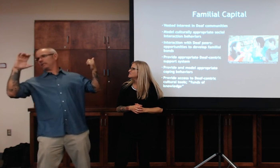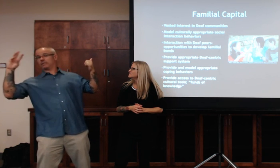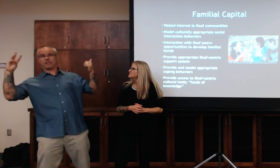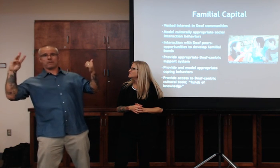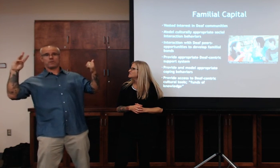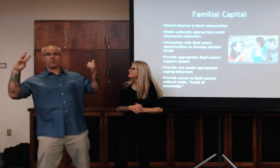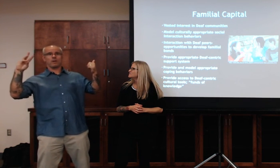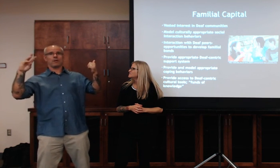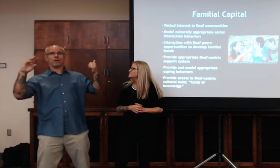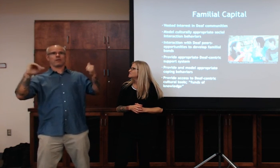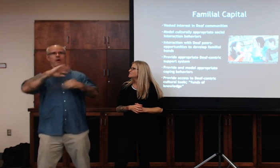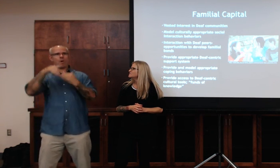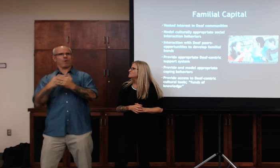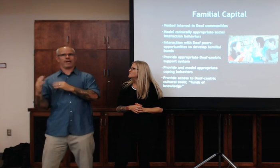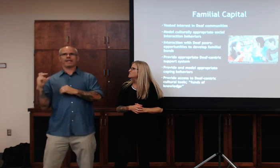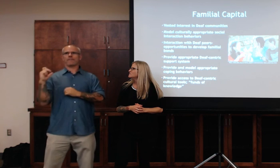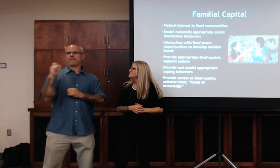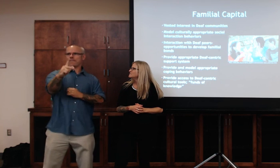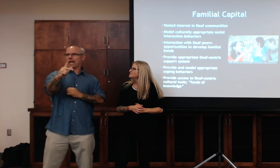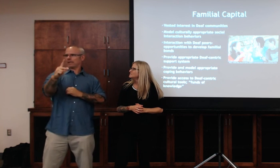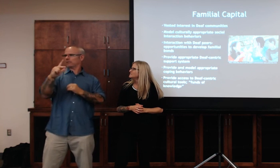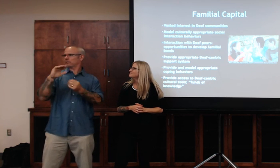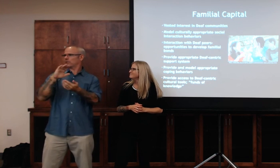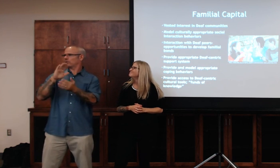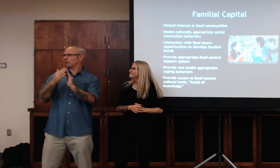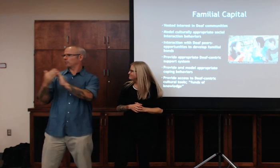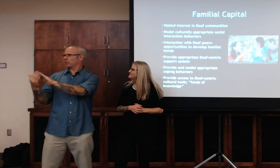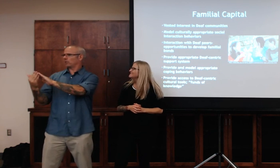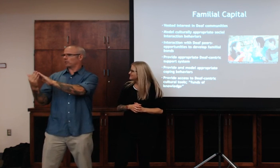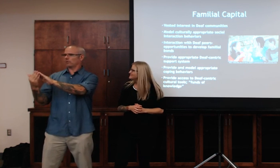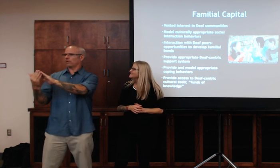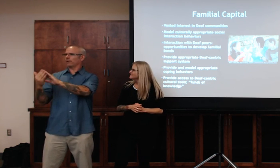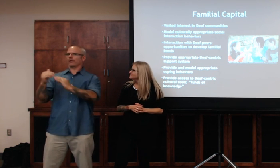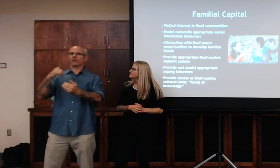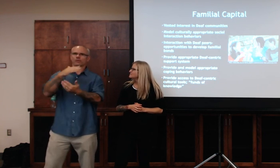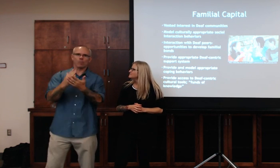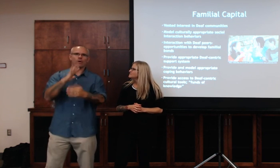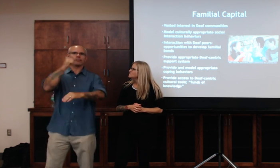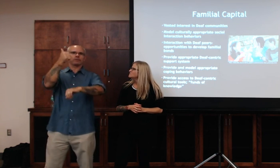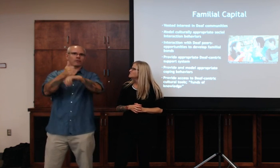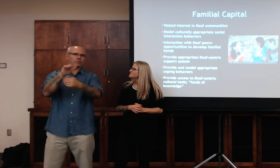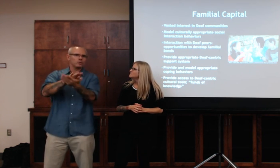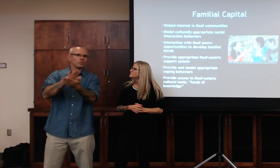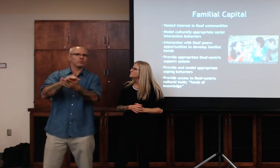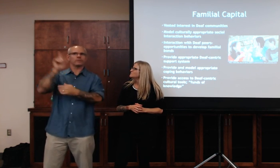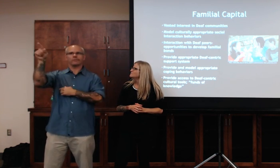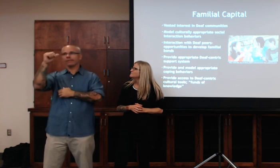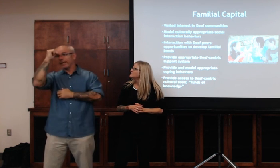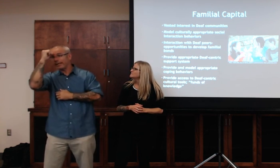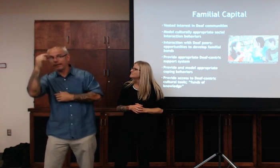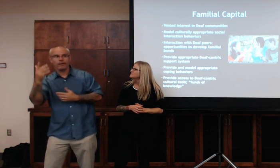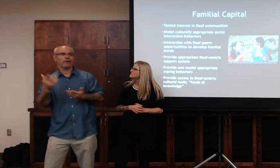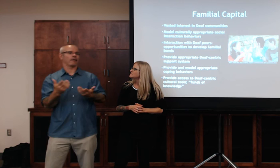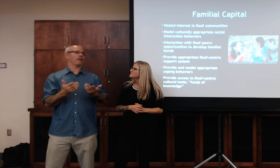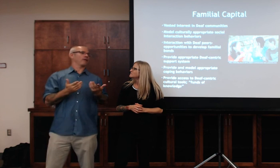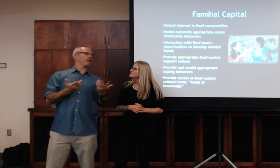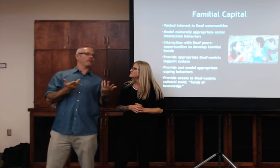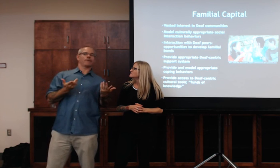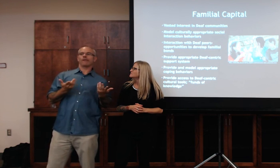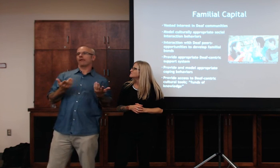that DCCW, and they want to give back to the community. They want to establish a school in perhaps